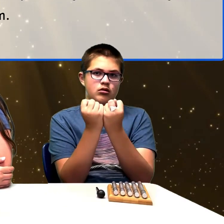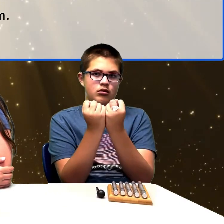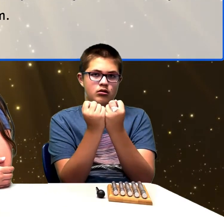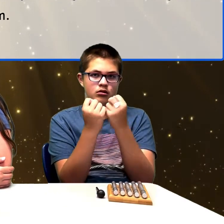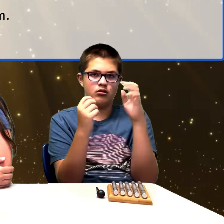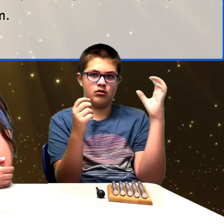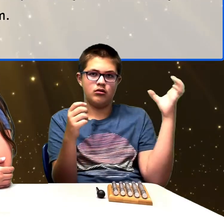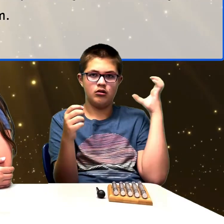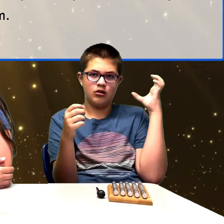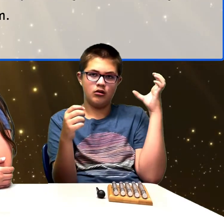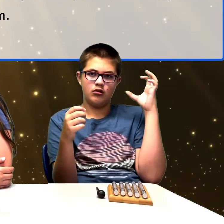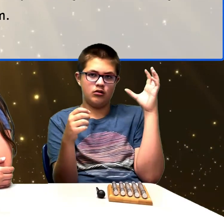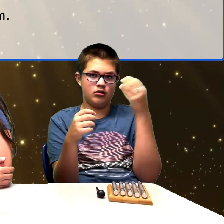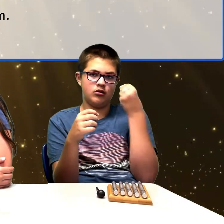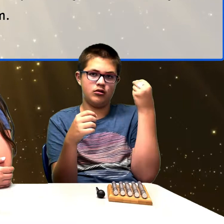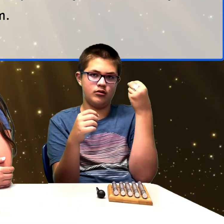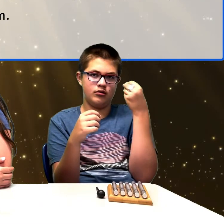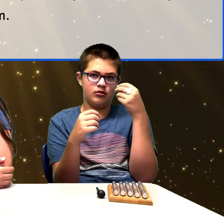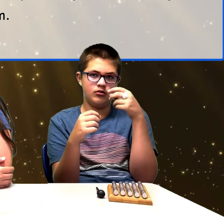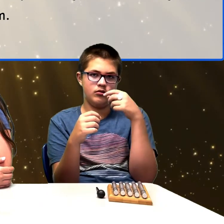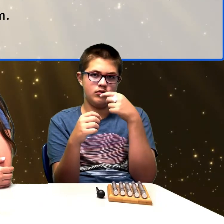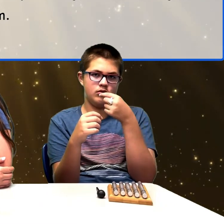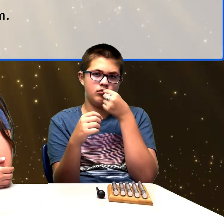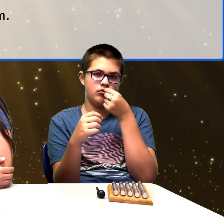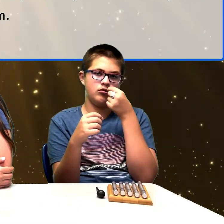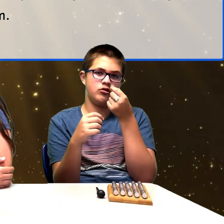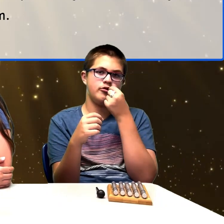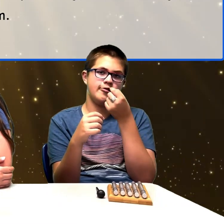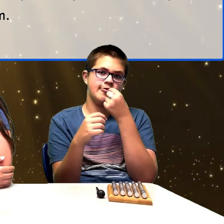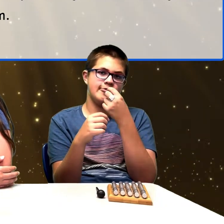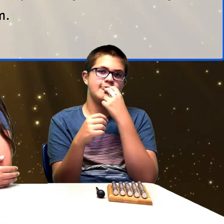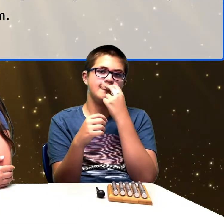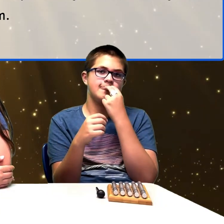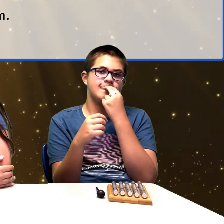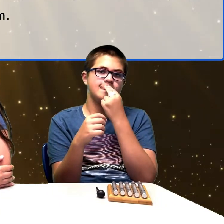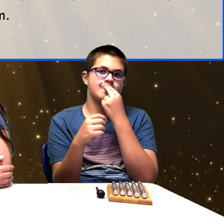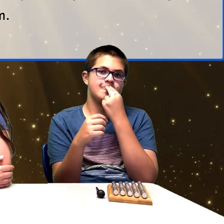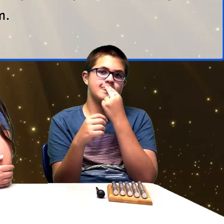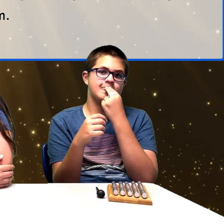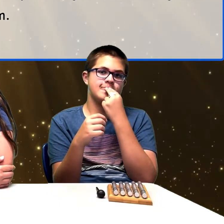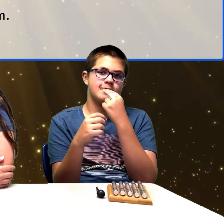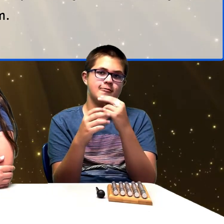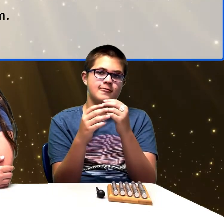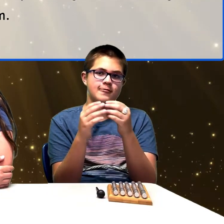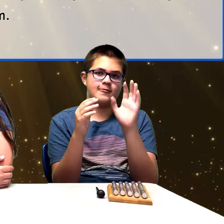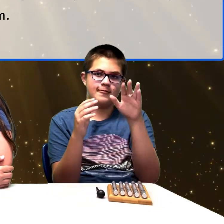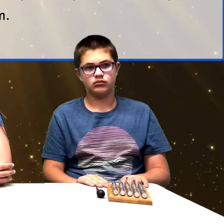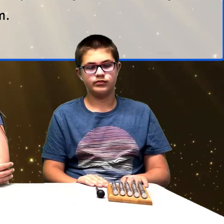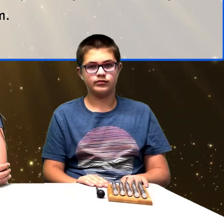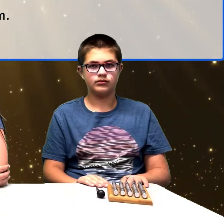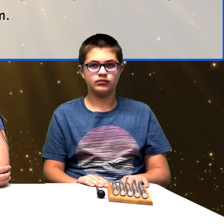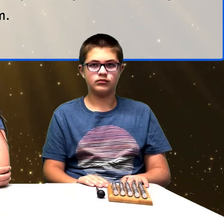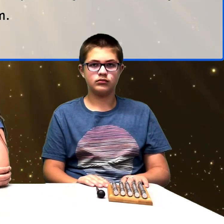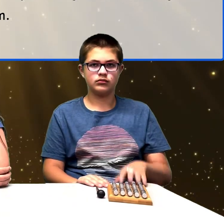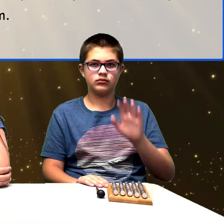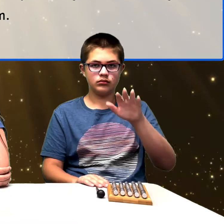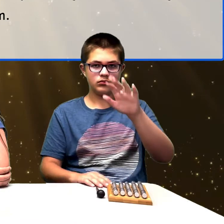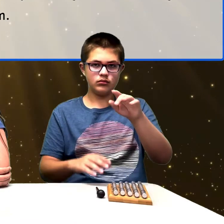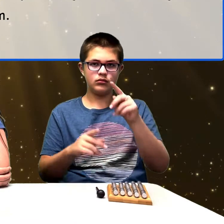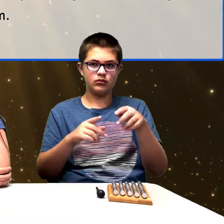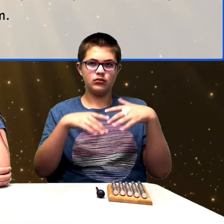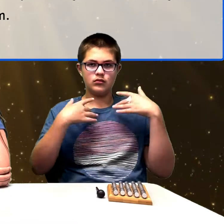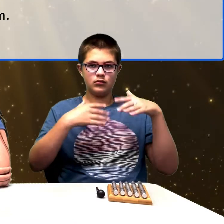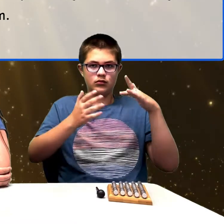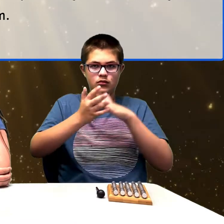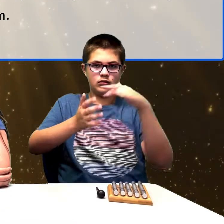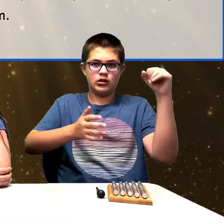referees, and opposite players. It's a win-win for everyone involved. You have an